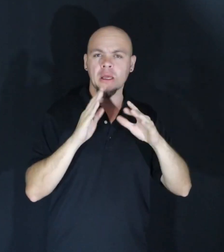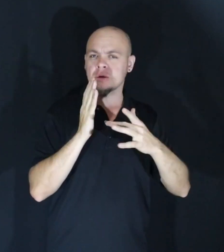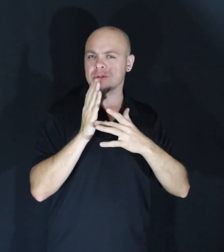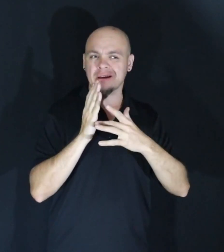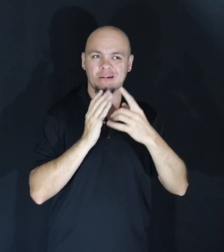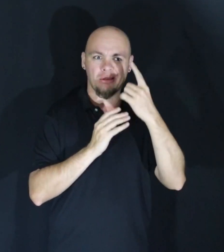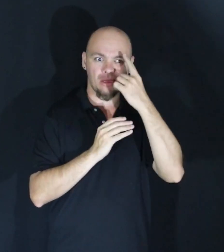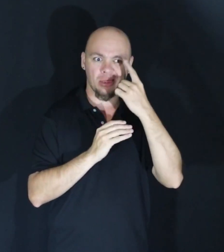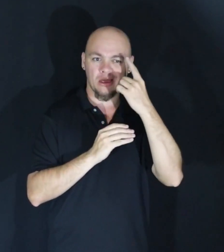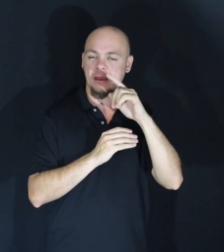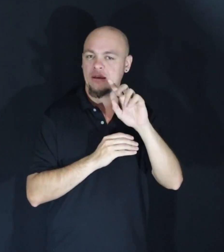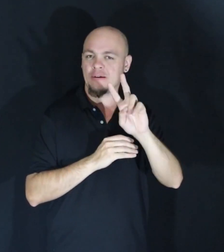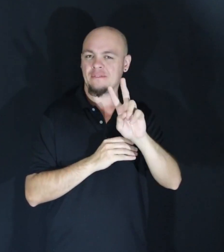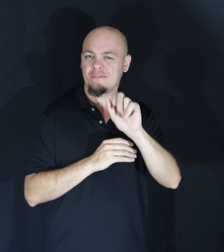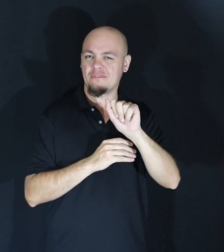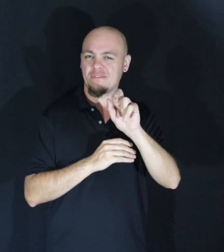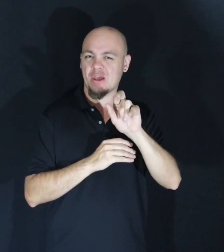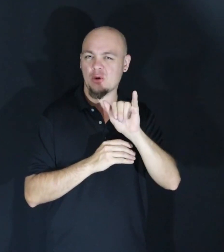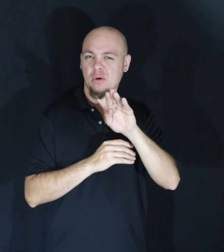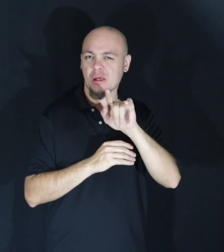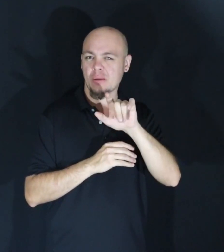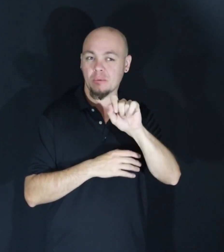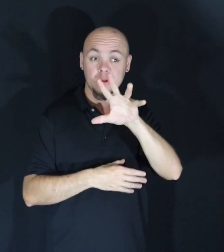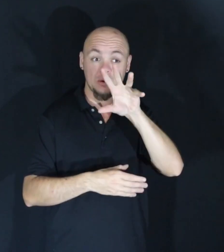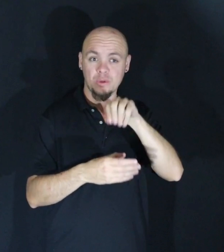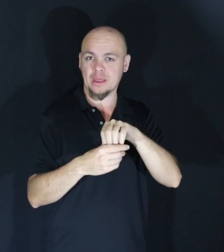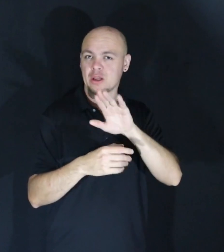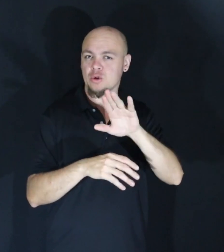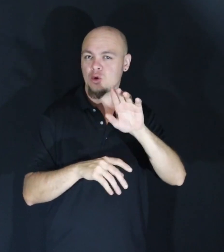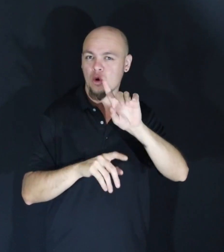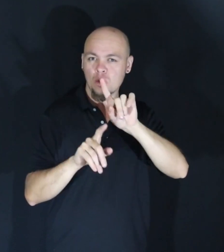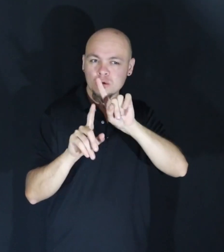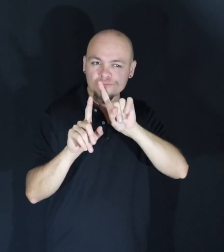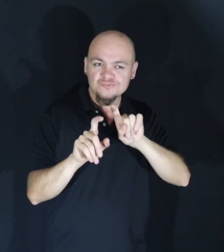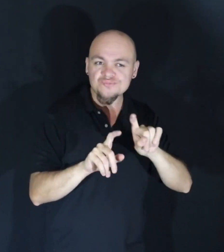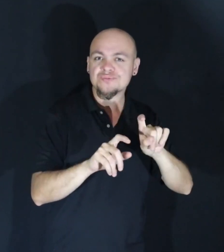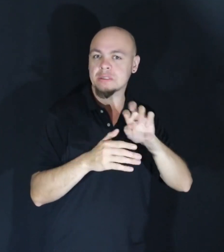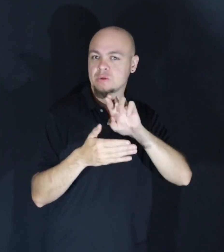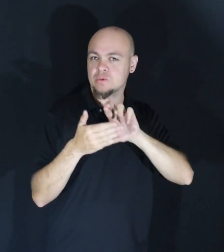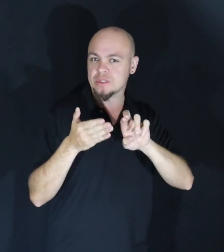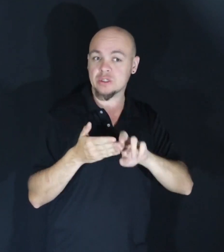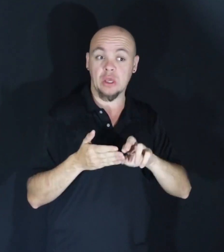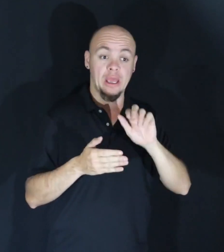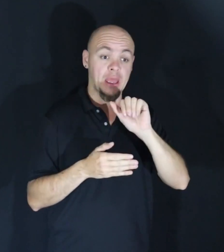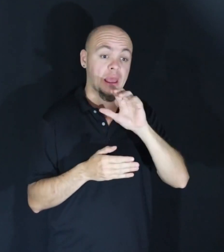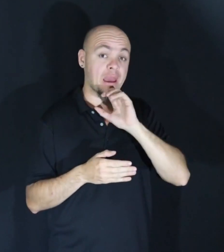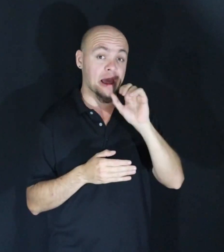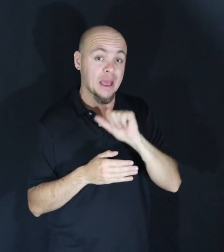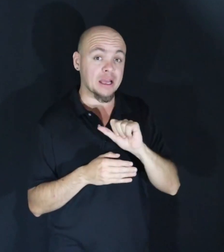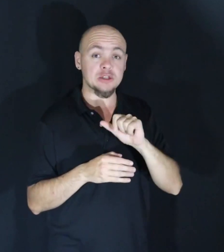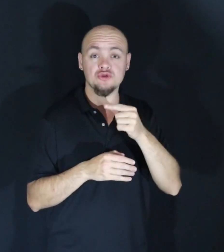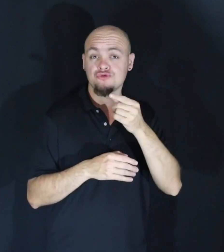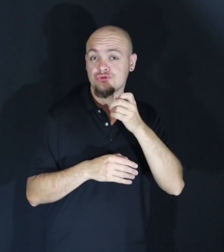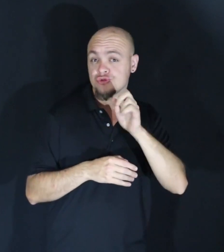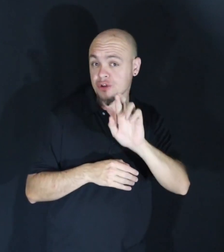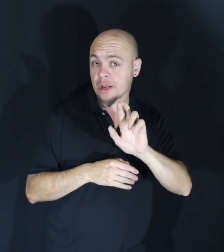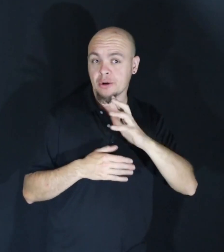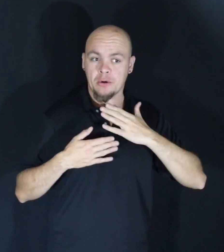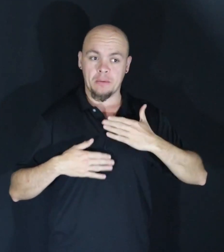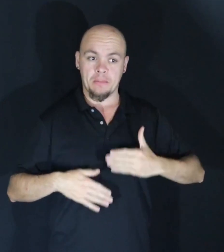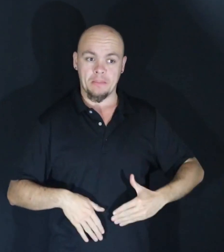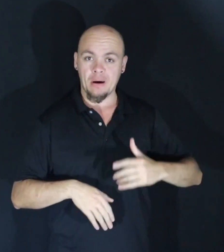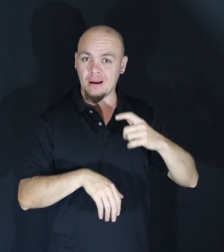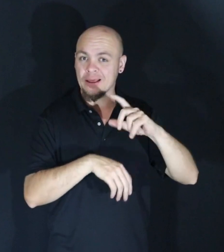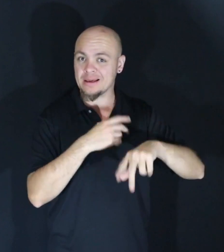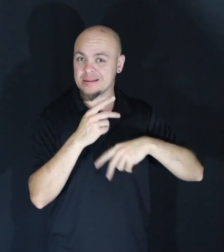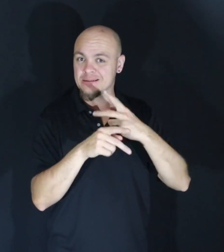variables in ensuring diversity in your clinical trials, thinking through age, gender, body type, location, to make sure that you're accounting